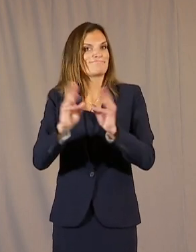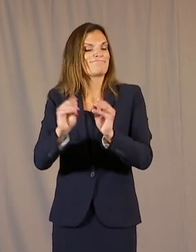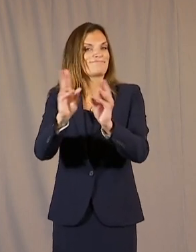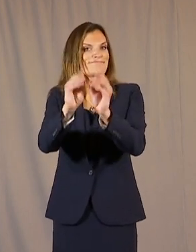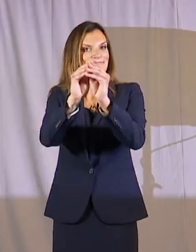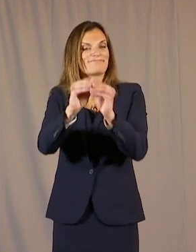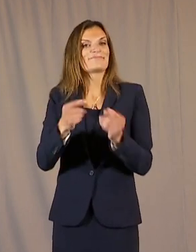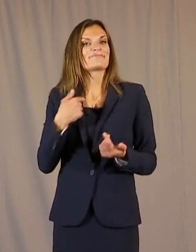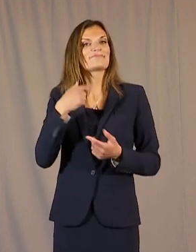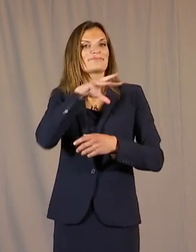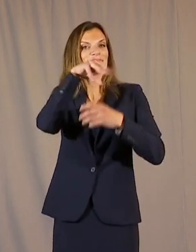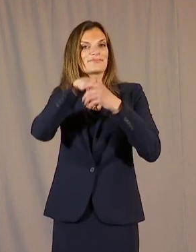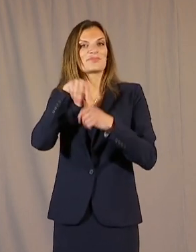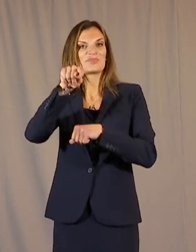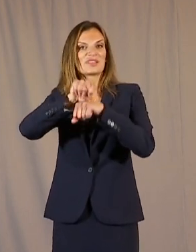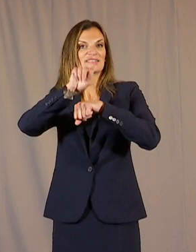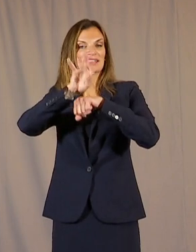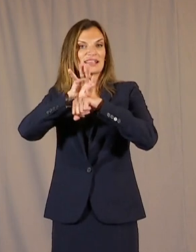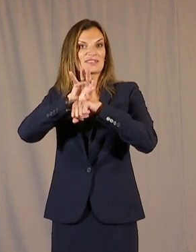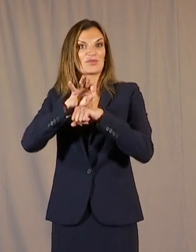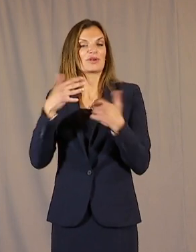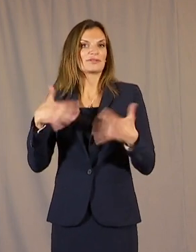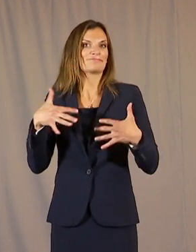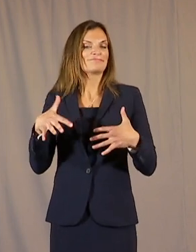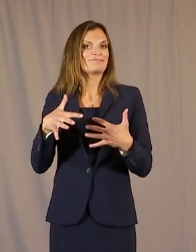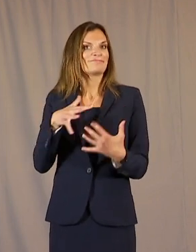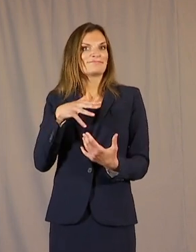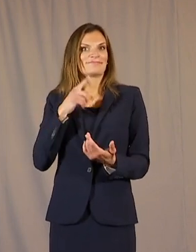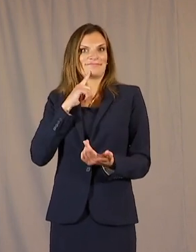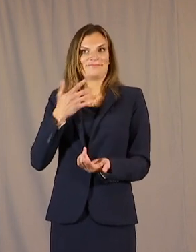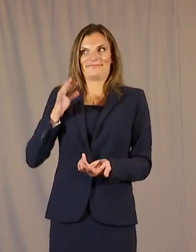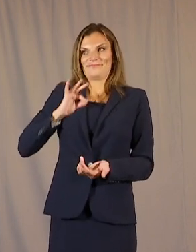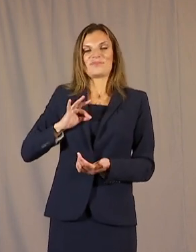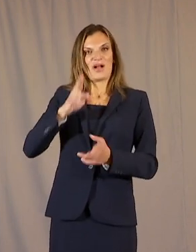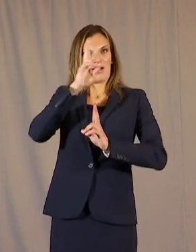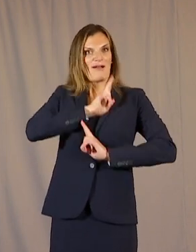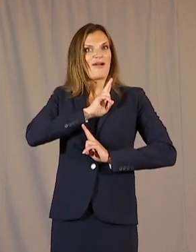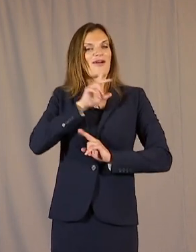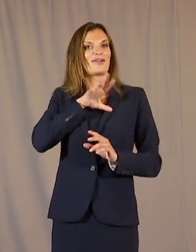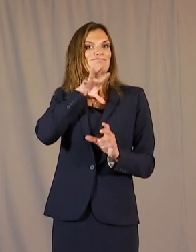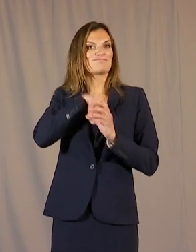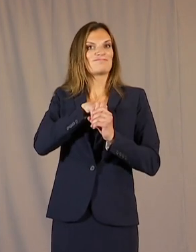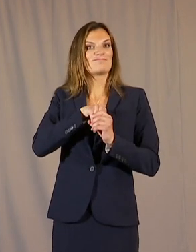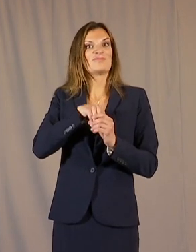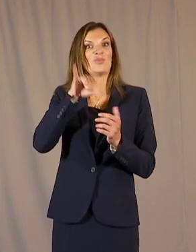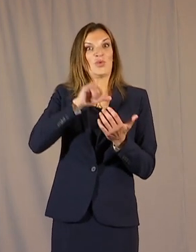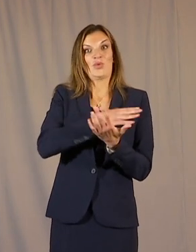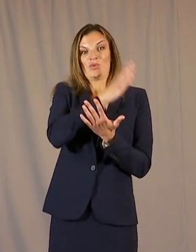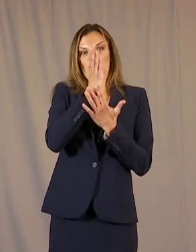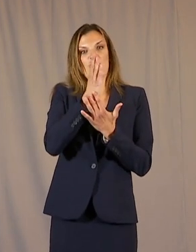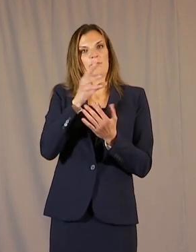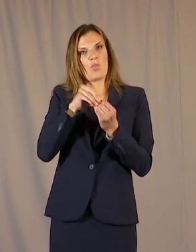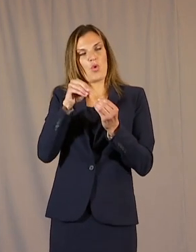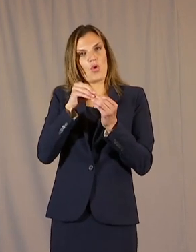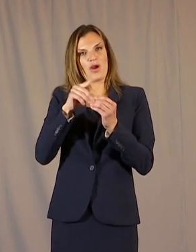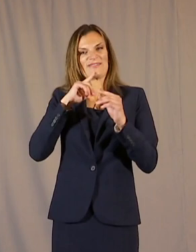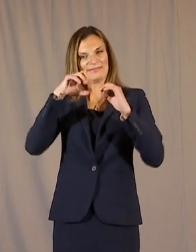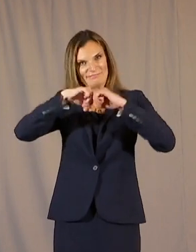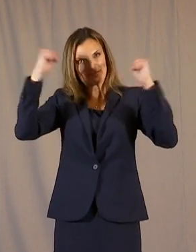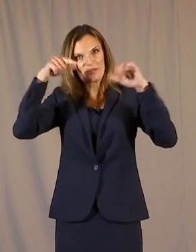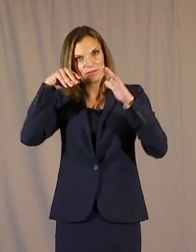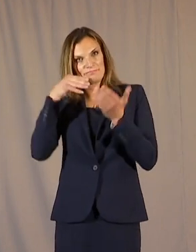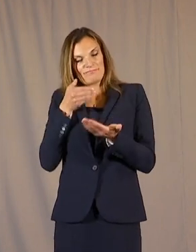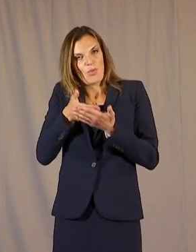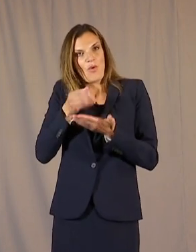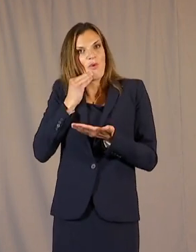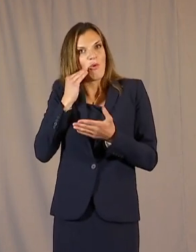the privilege of being part of the awesome work of the task force, gave us a local opportunity where we engaged with Detroit